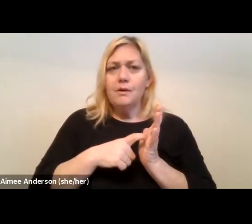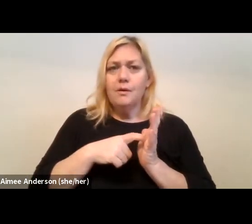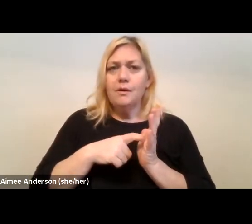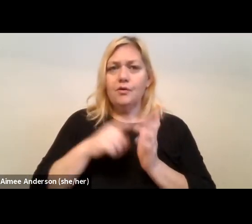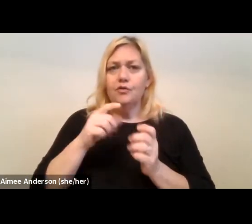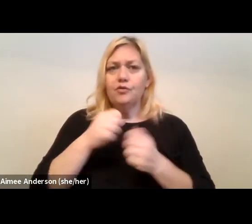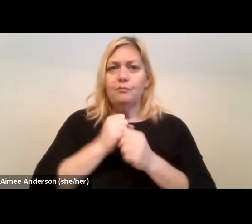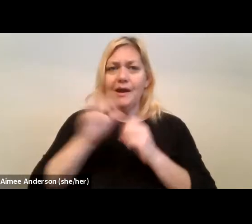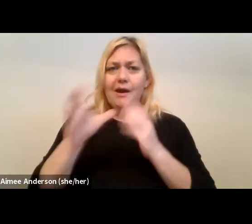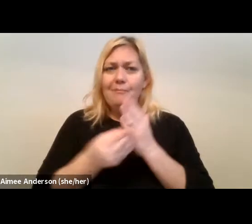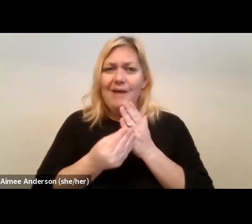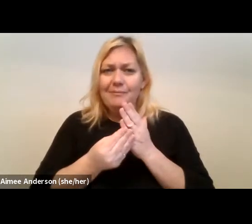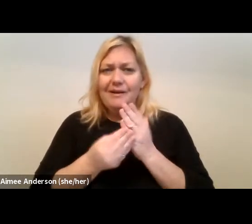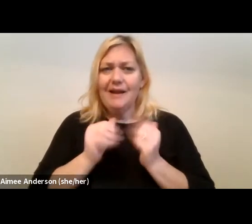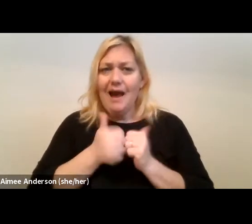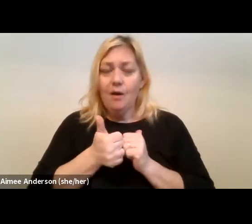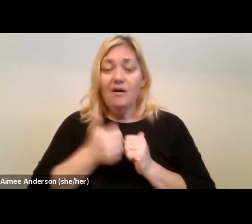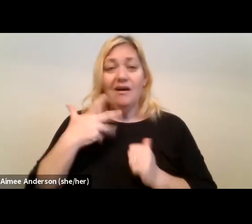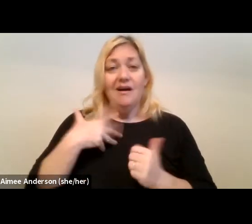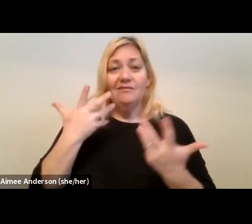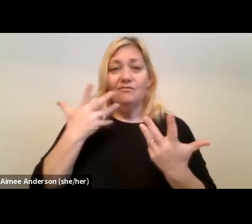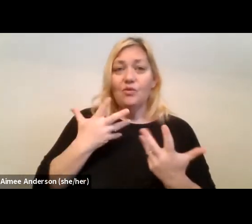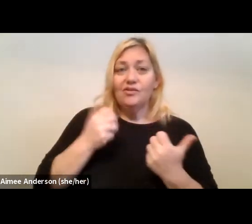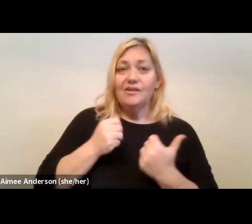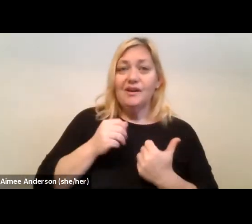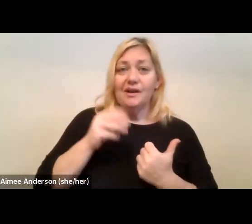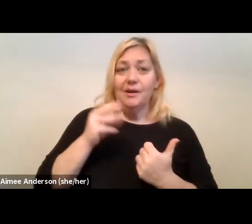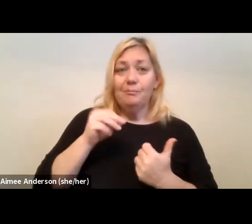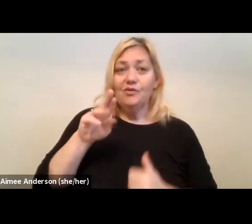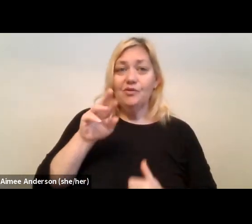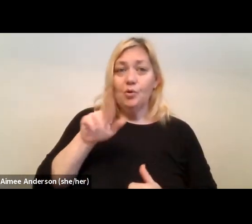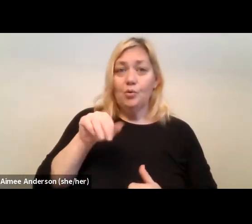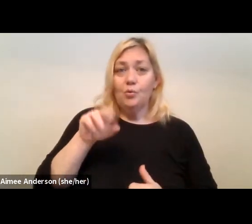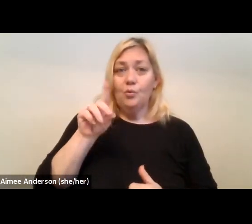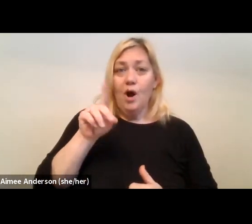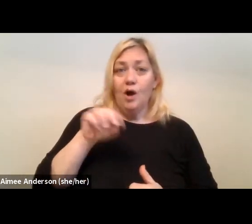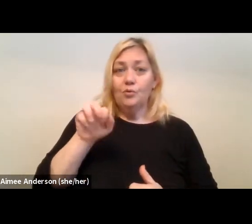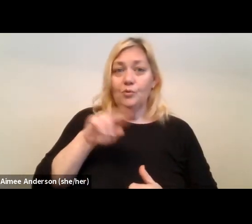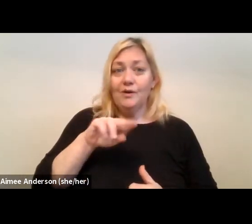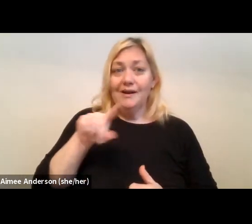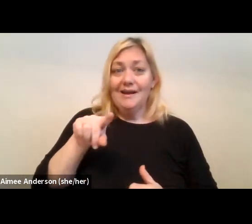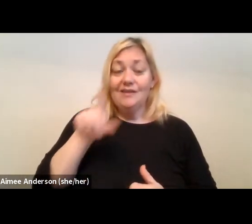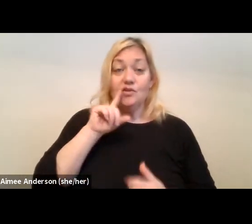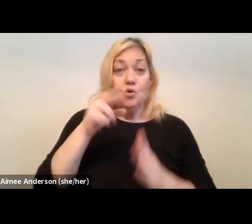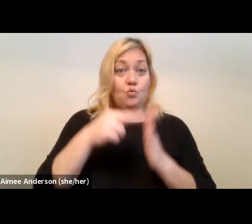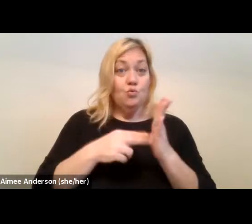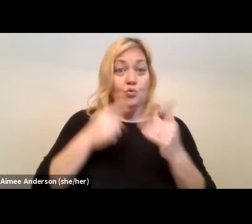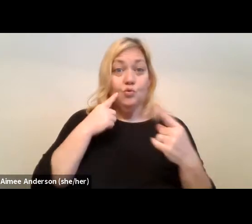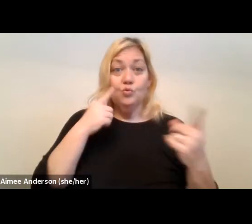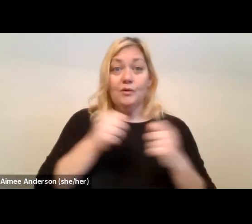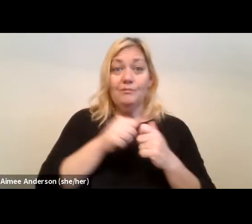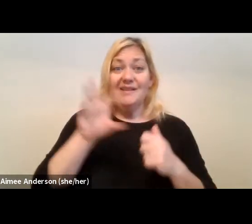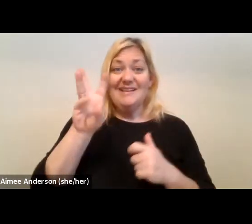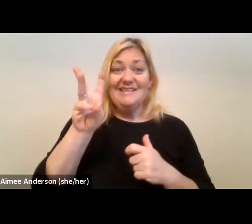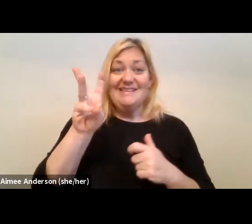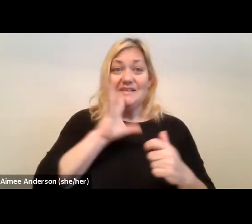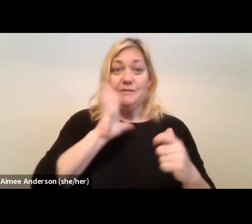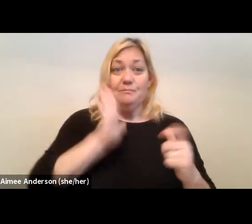Actually, more of a point of information. Yeah, unfortunately, Mr. Rodriguez, the way the rules work is that only among the 6